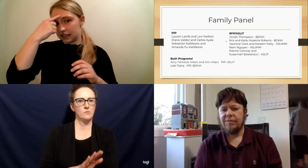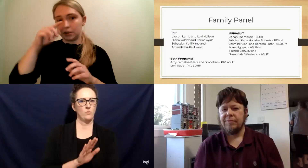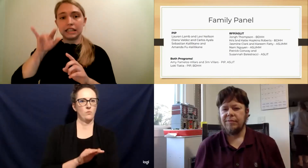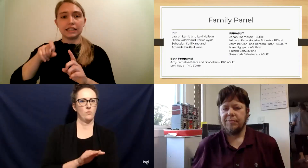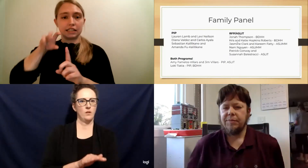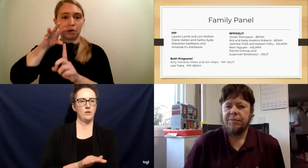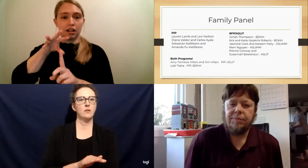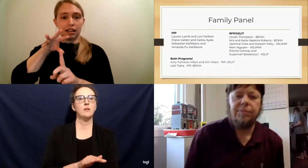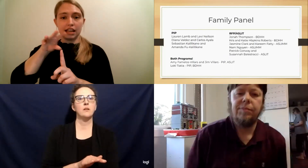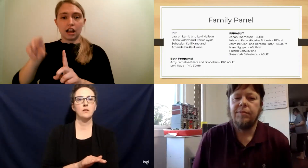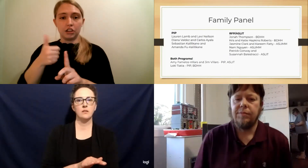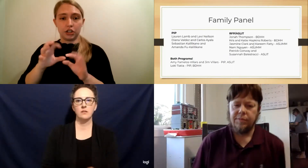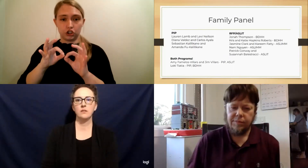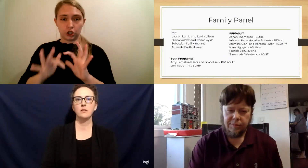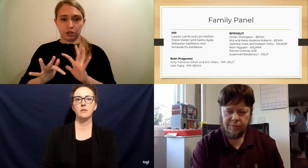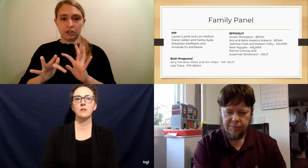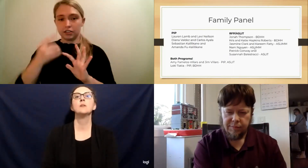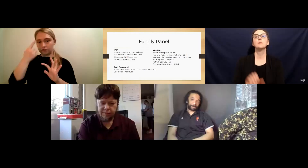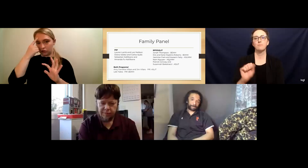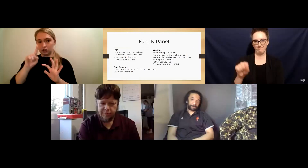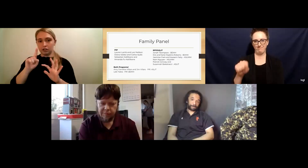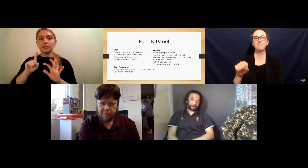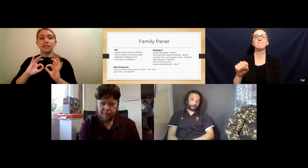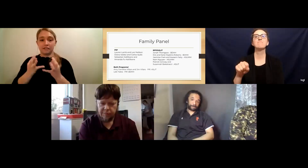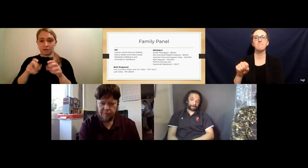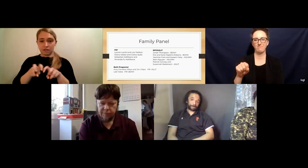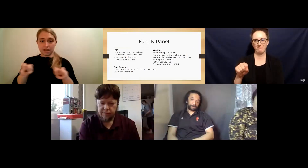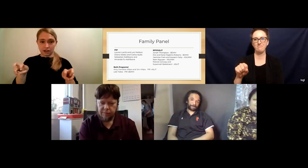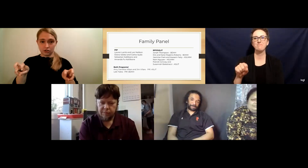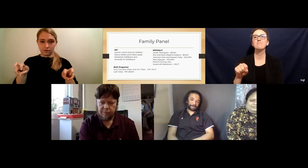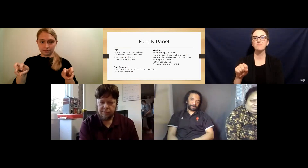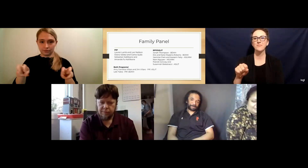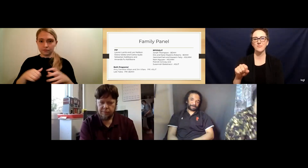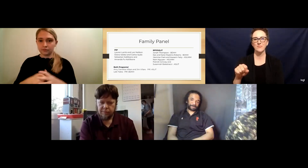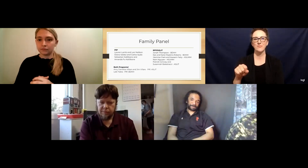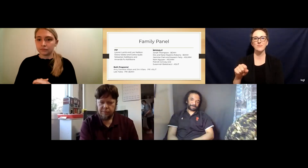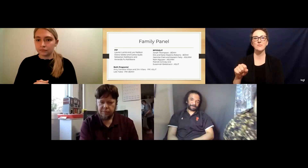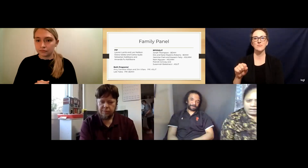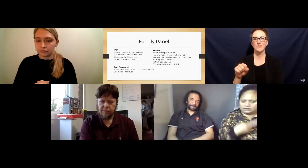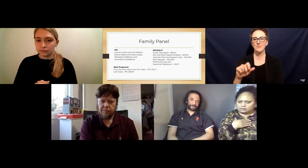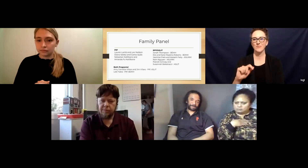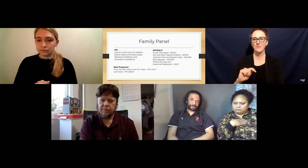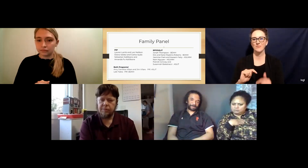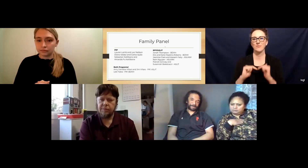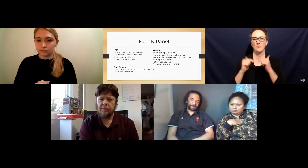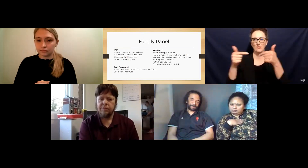I think we need to spotlight other interpreters for the family panel.